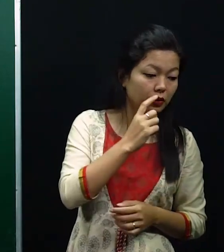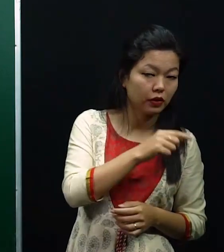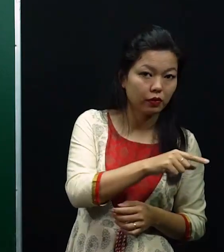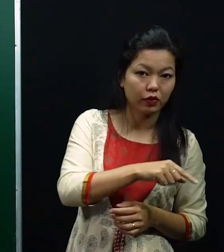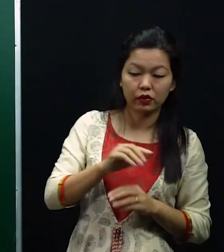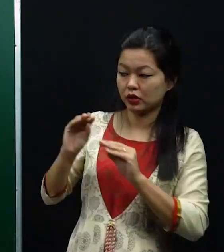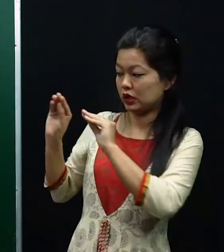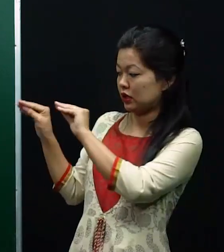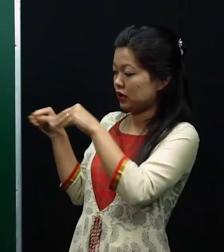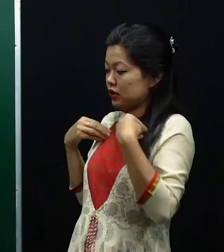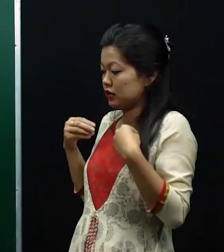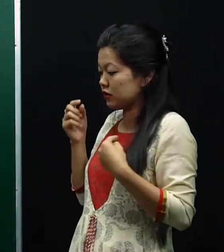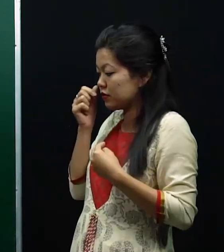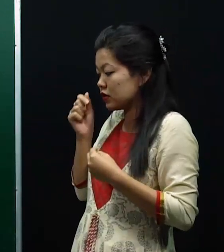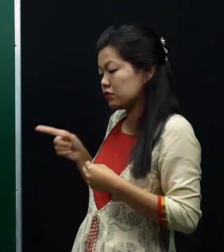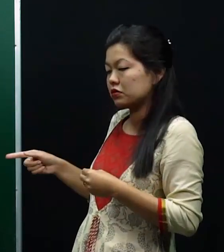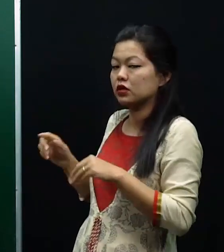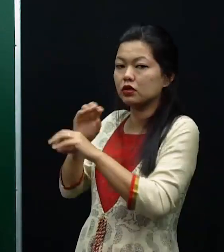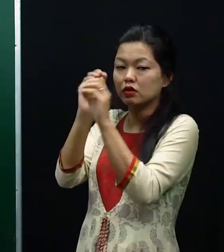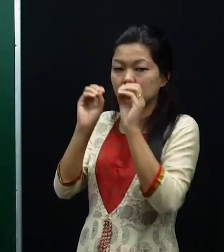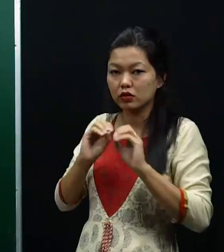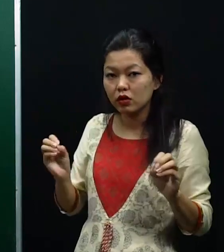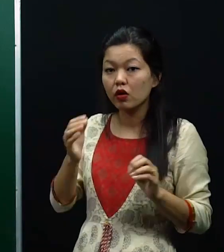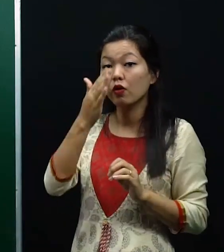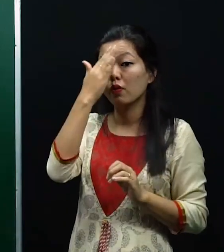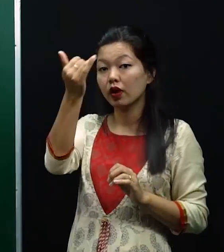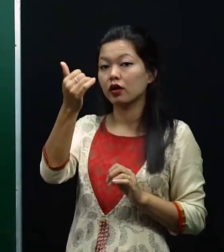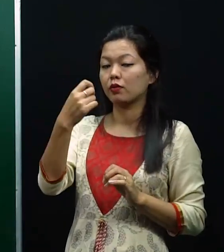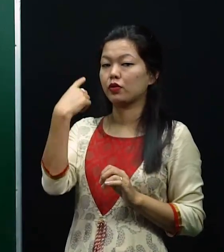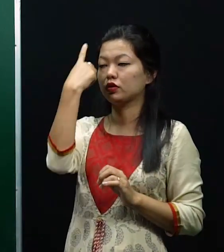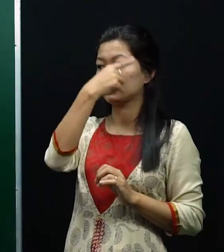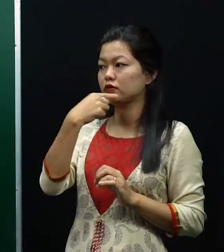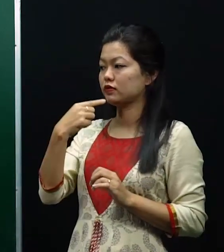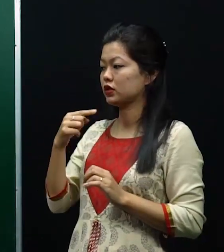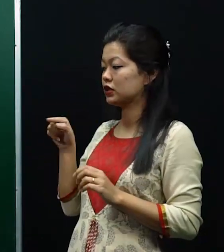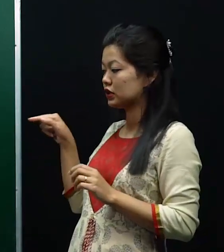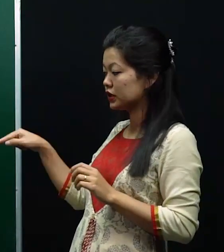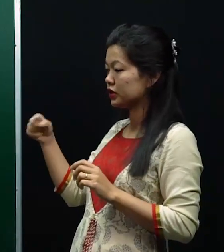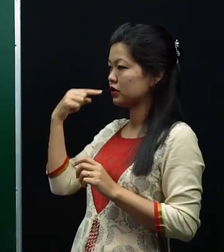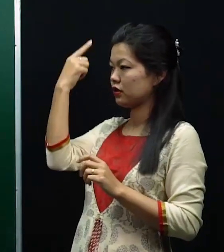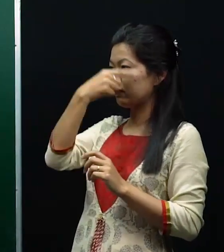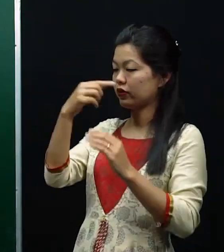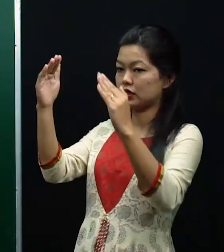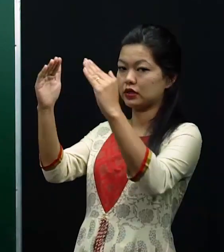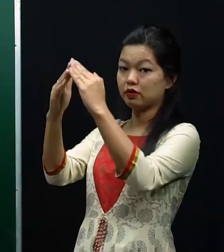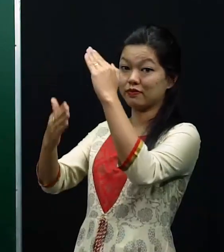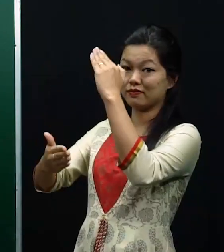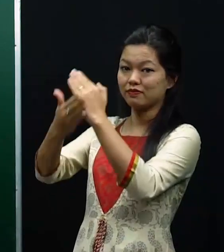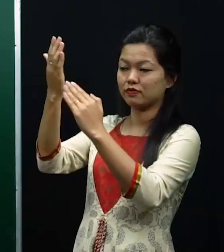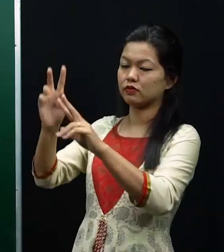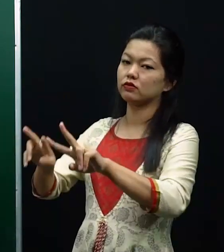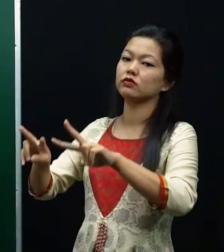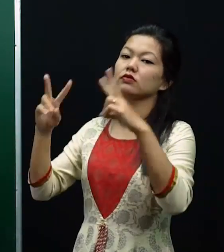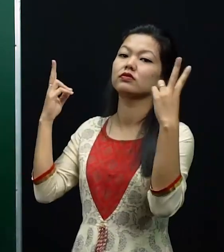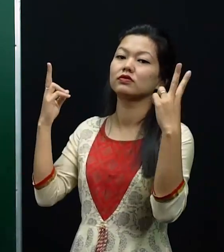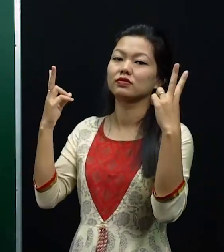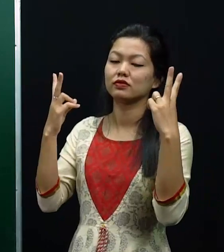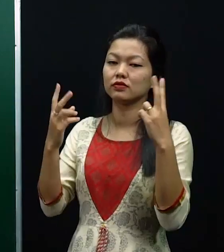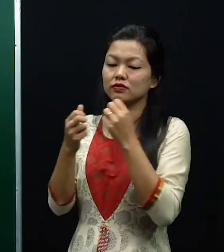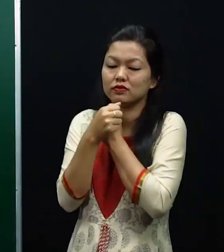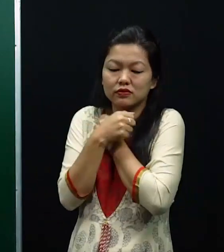is what exactly happened. Though this man carried the same face that he had been looking for so long, it did not work for this little